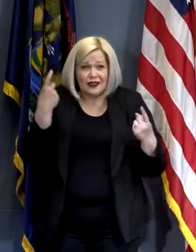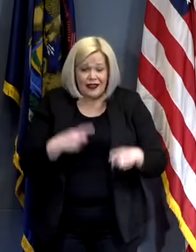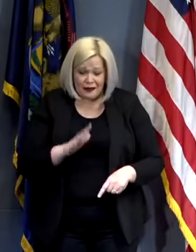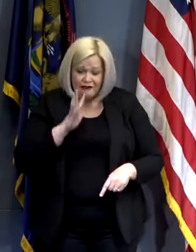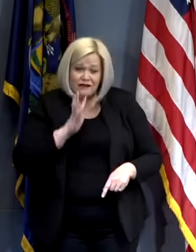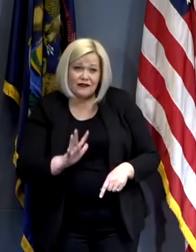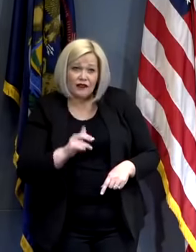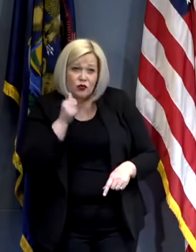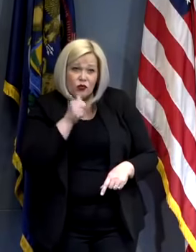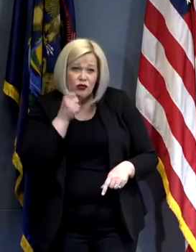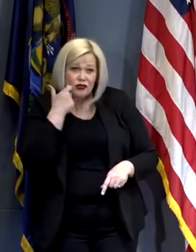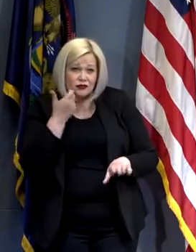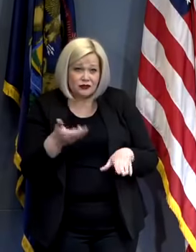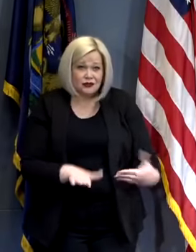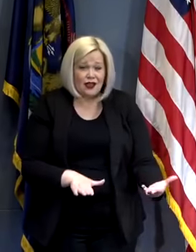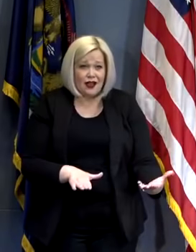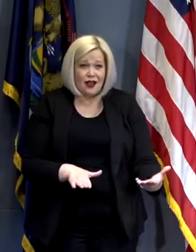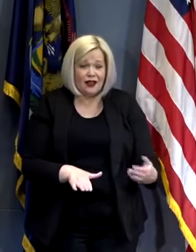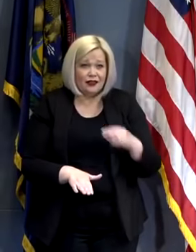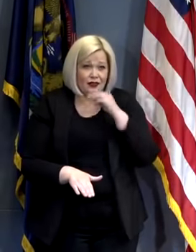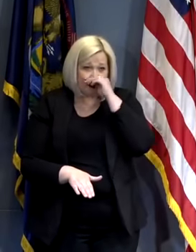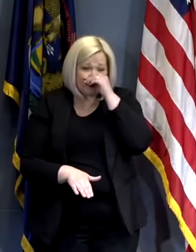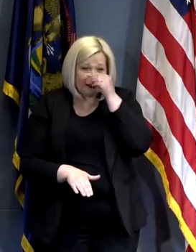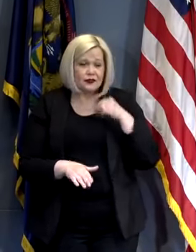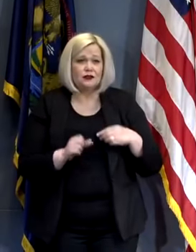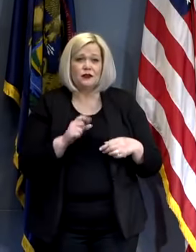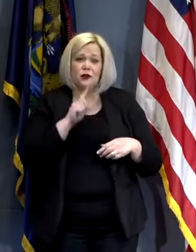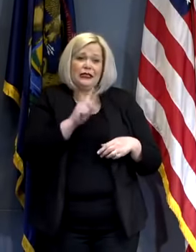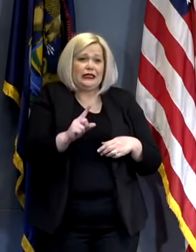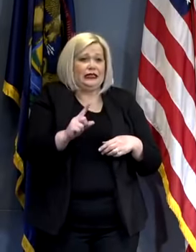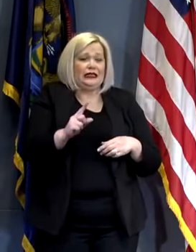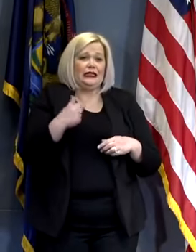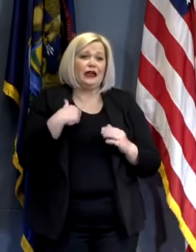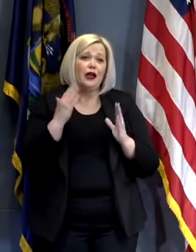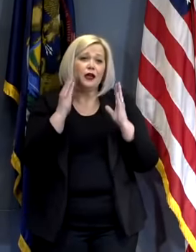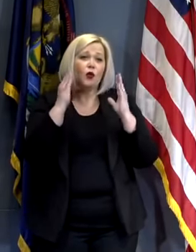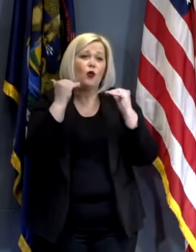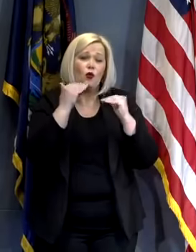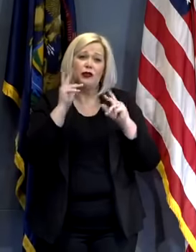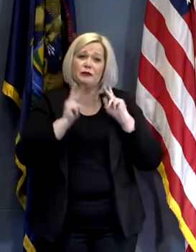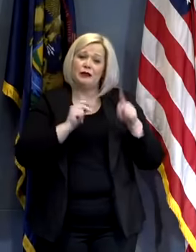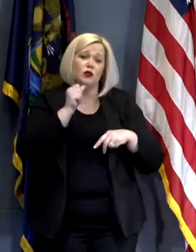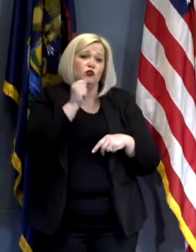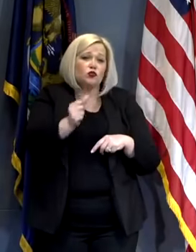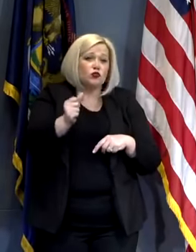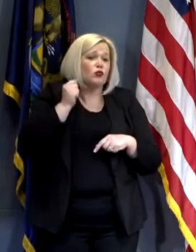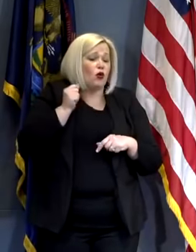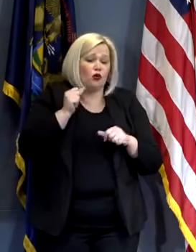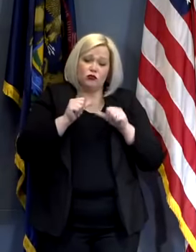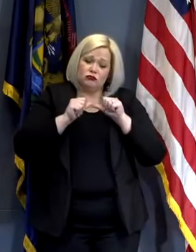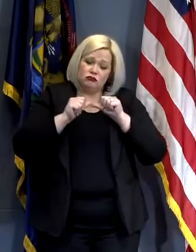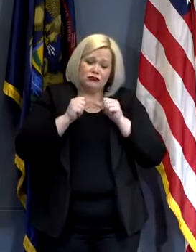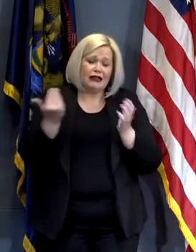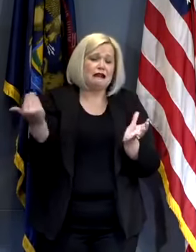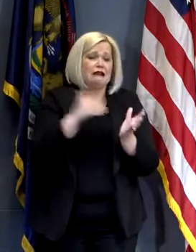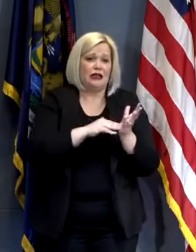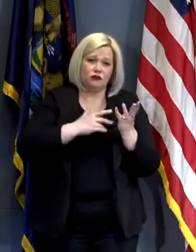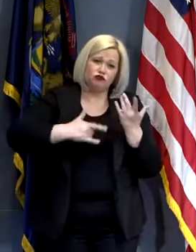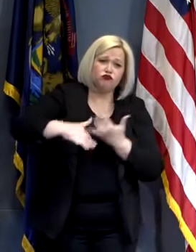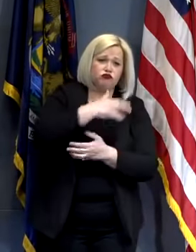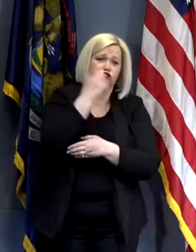passed away. And so I really hope that people don't continue to have these types of